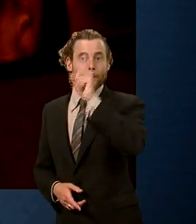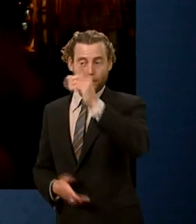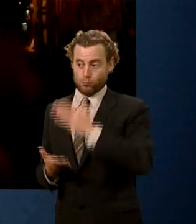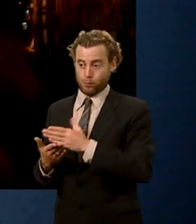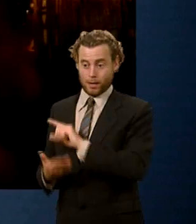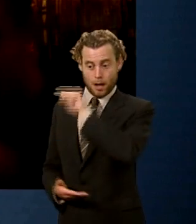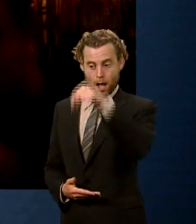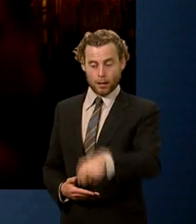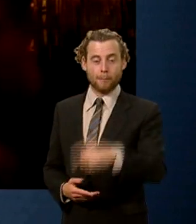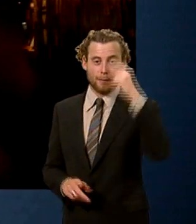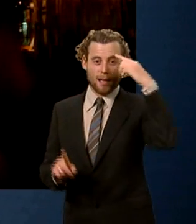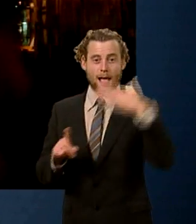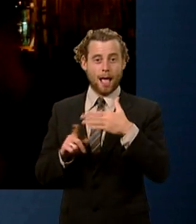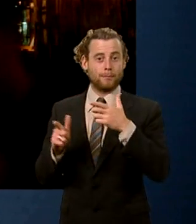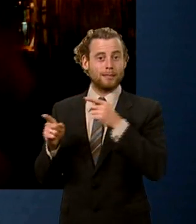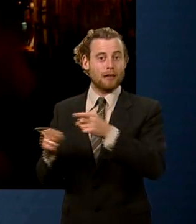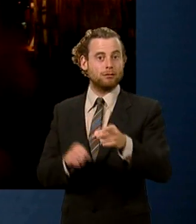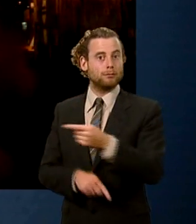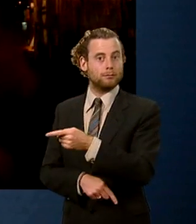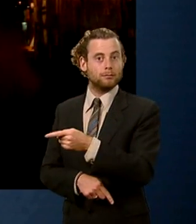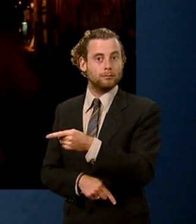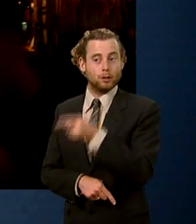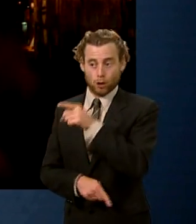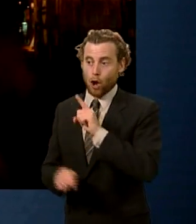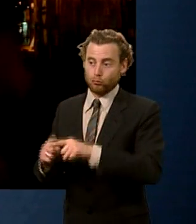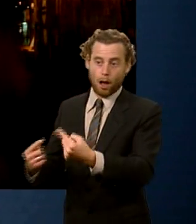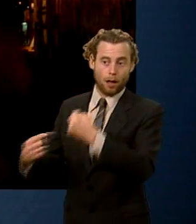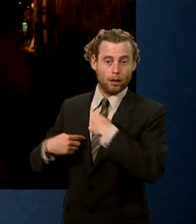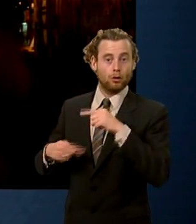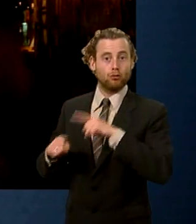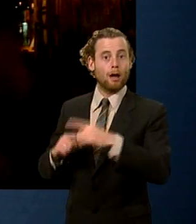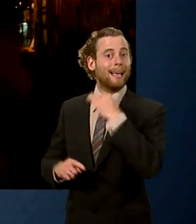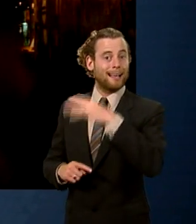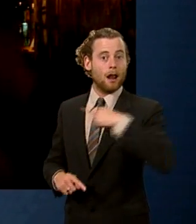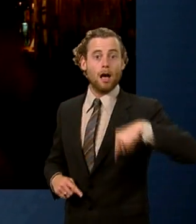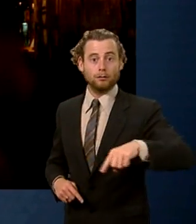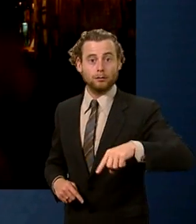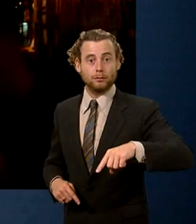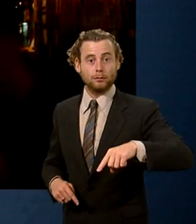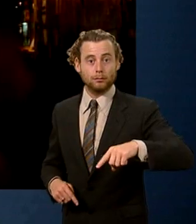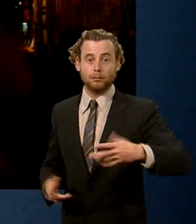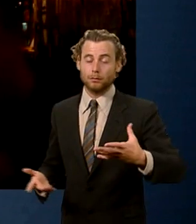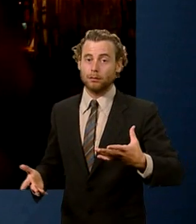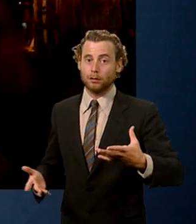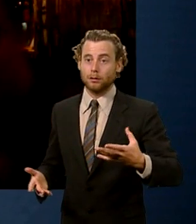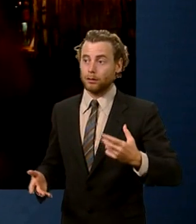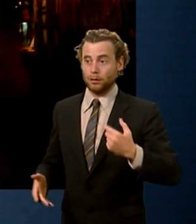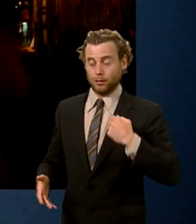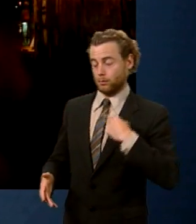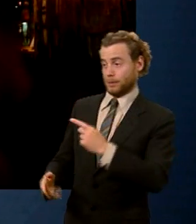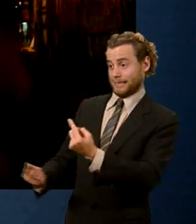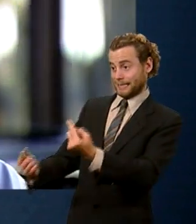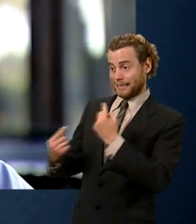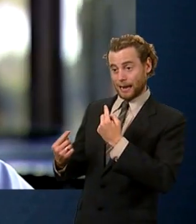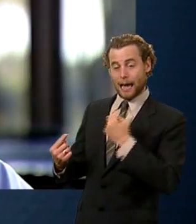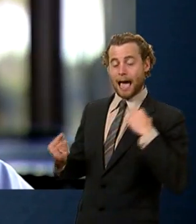simple. They're trying to attack us, they're trying to kill each and every single one of us. And we were just defending our